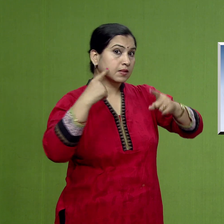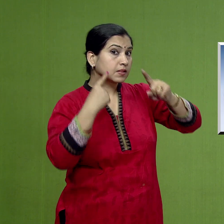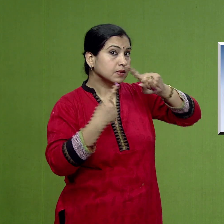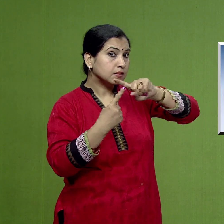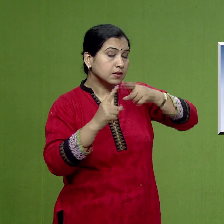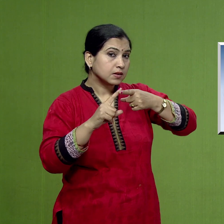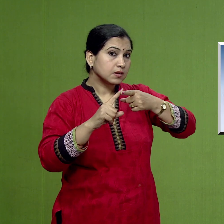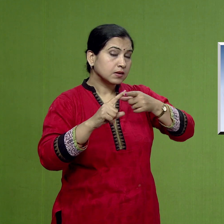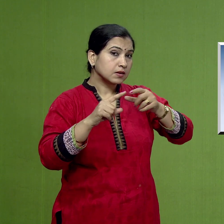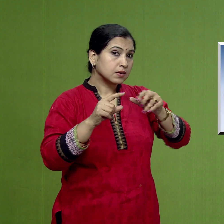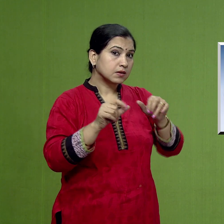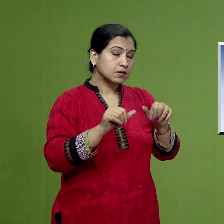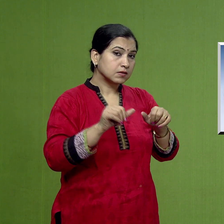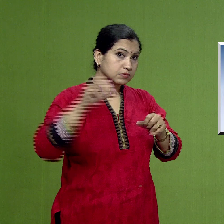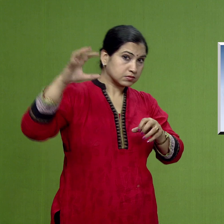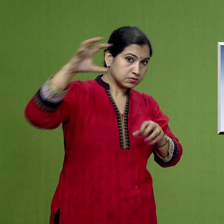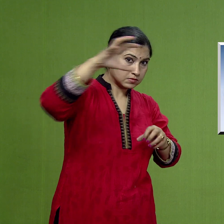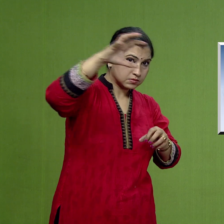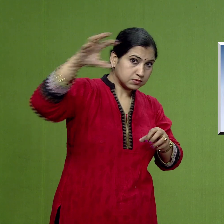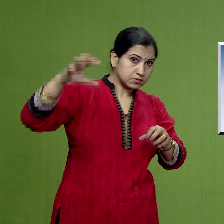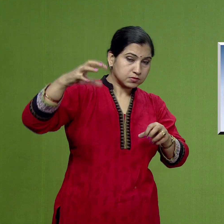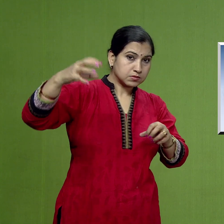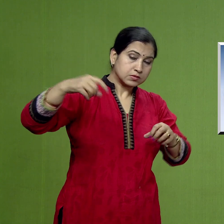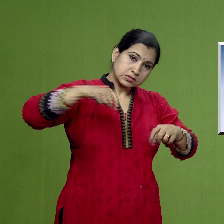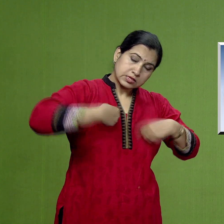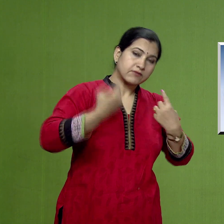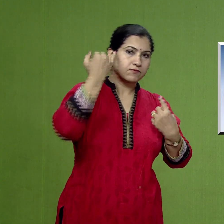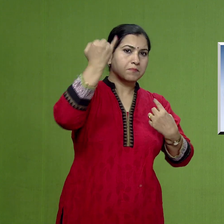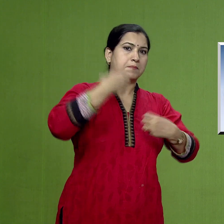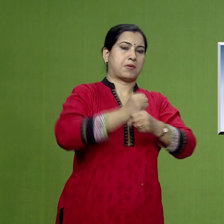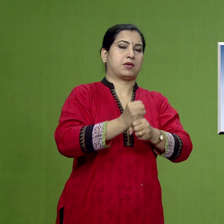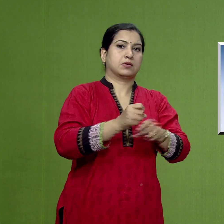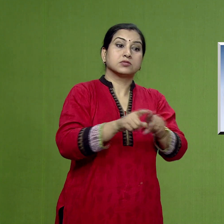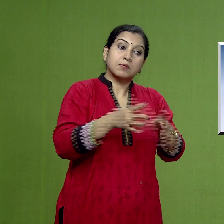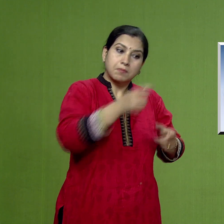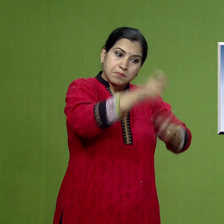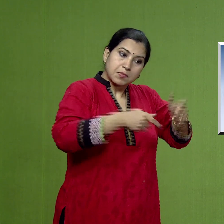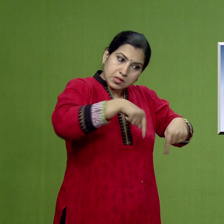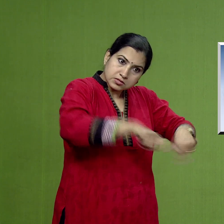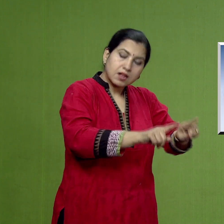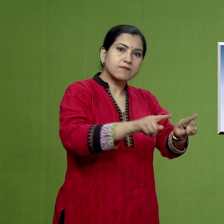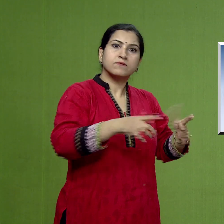So, population became a resource in getting knowledge of the